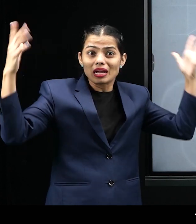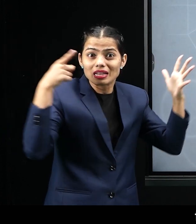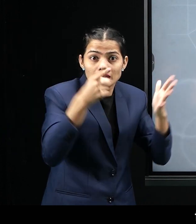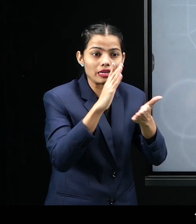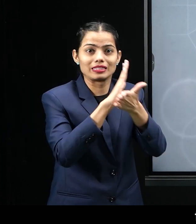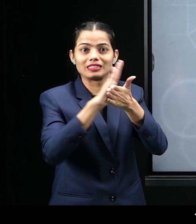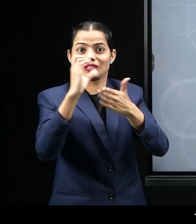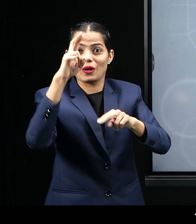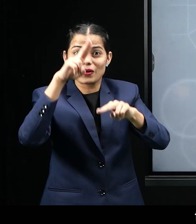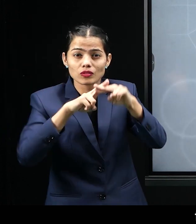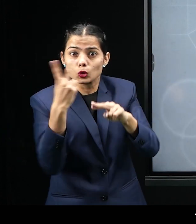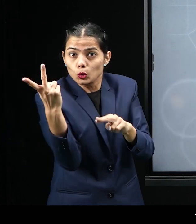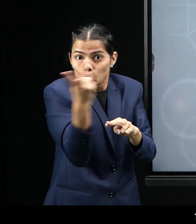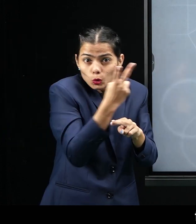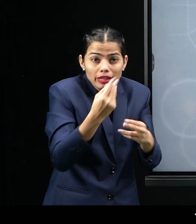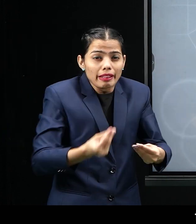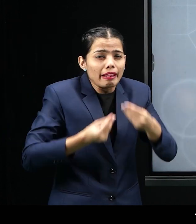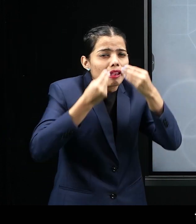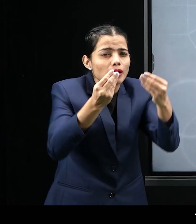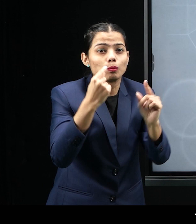given positive integers.